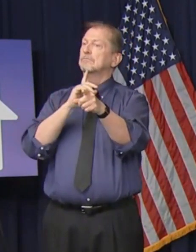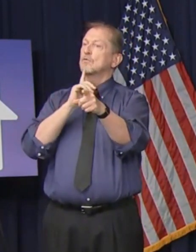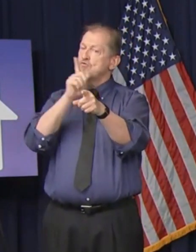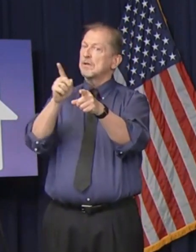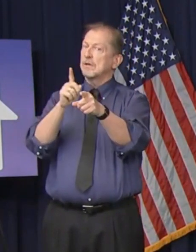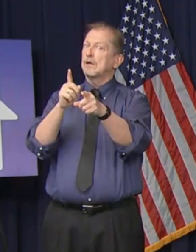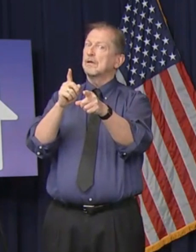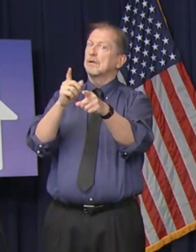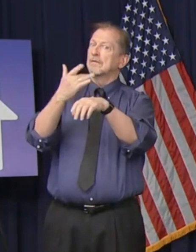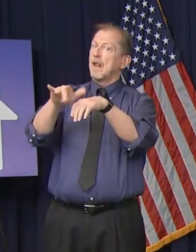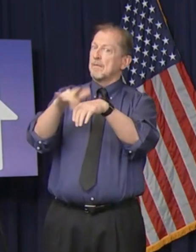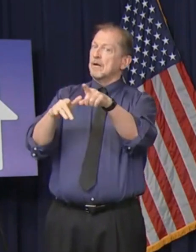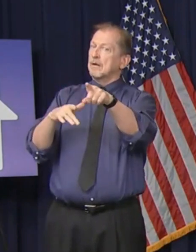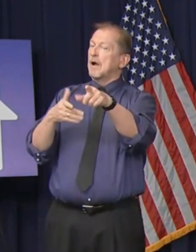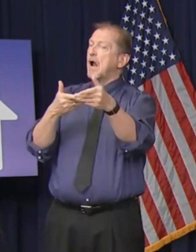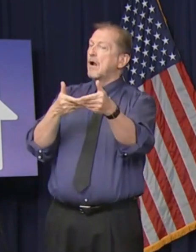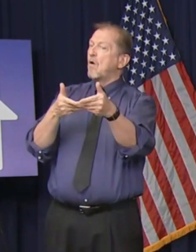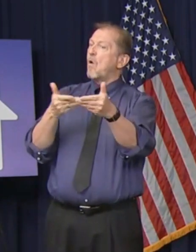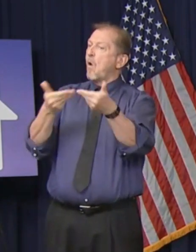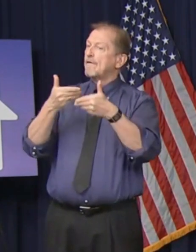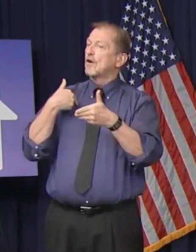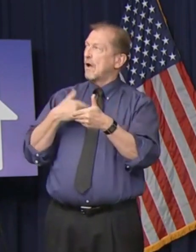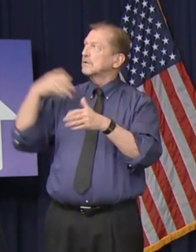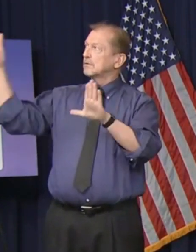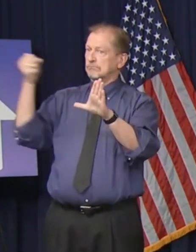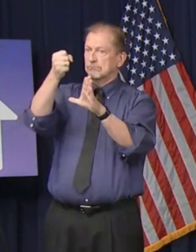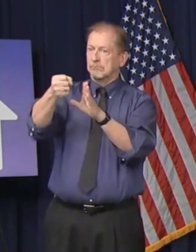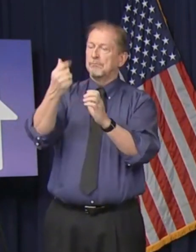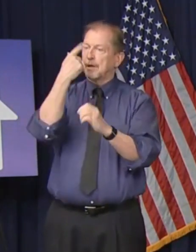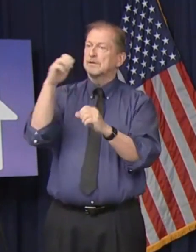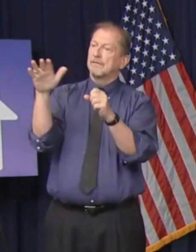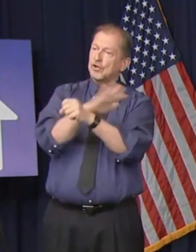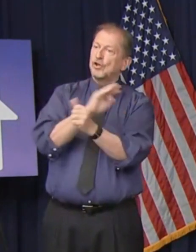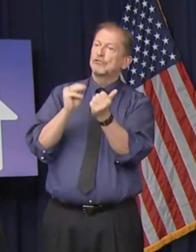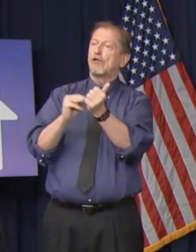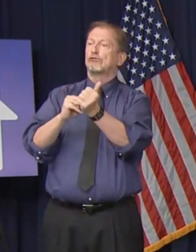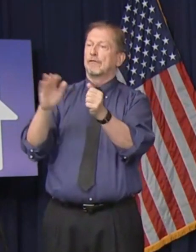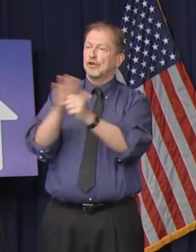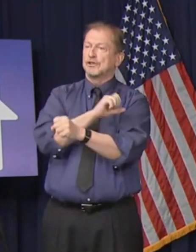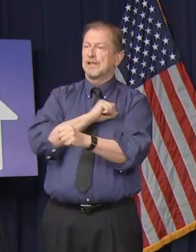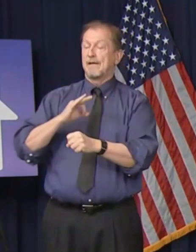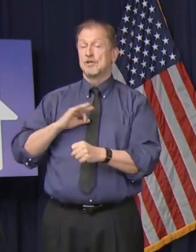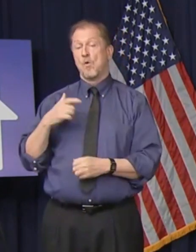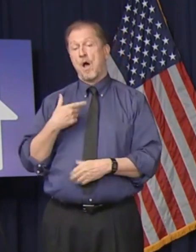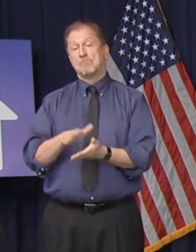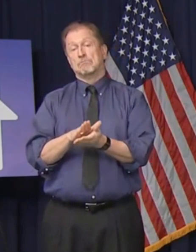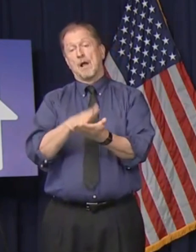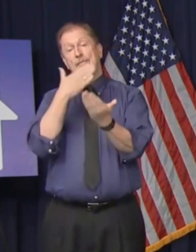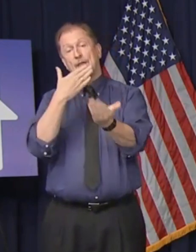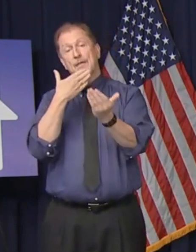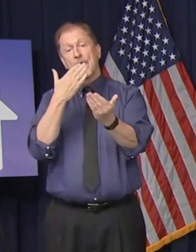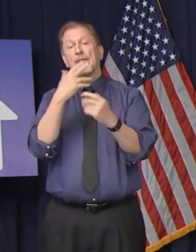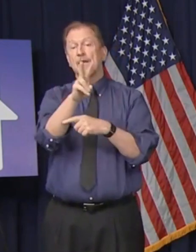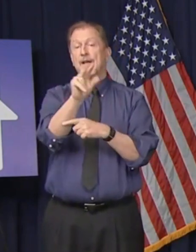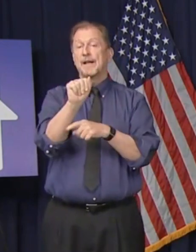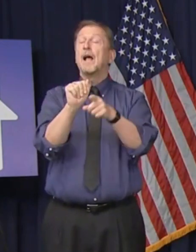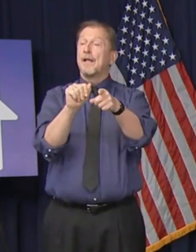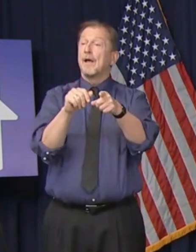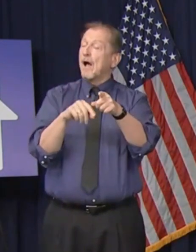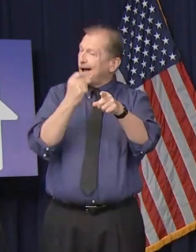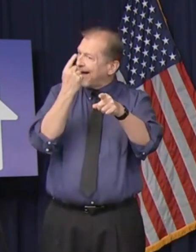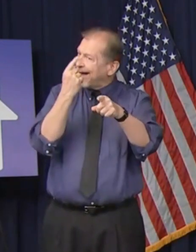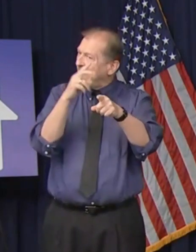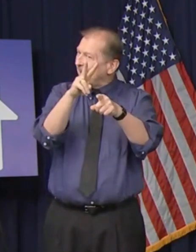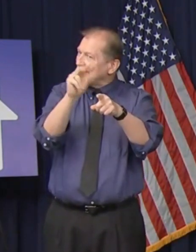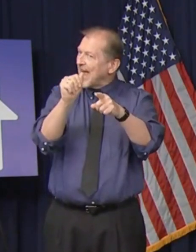hospitals, full-on hospitals with full staffing. So I just want to compliment them on having offered to us their federal